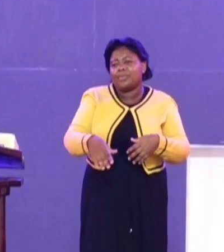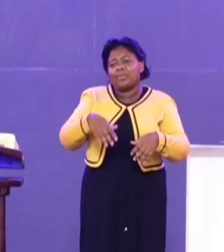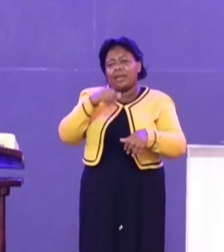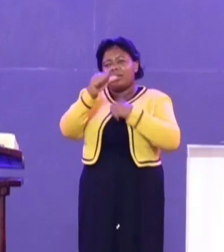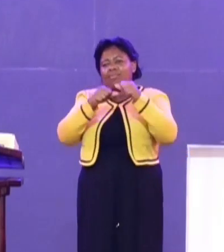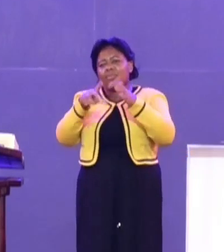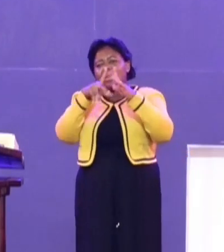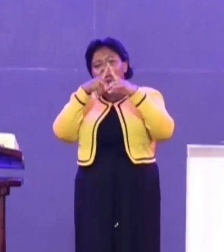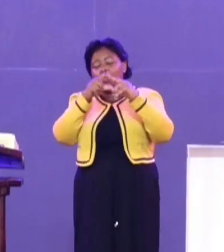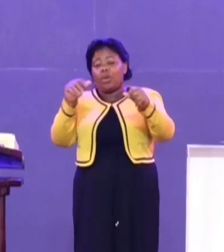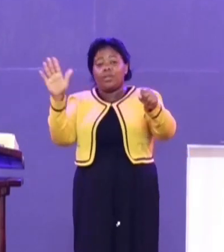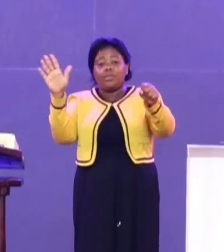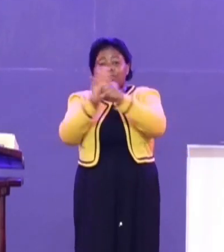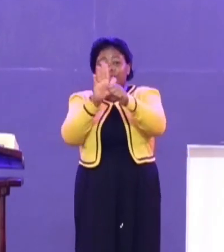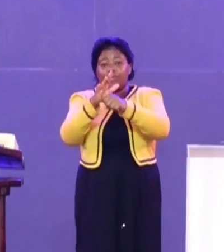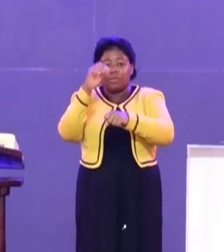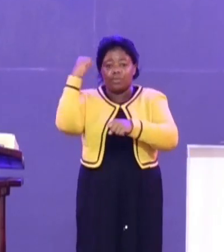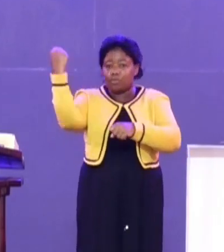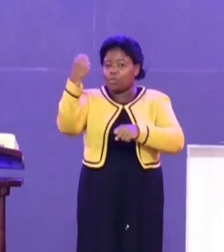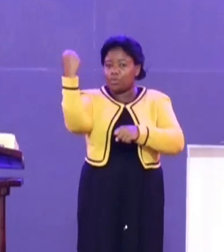gospel. But